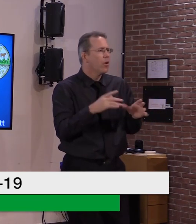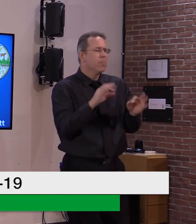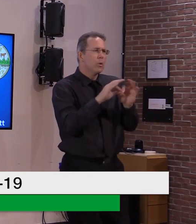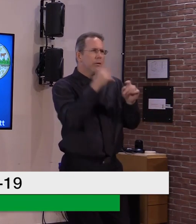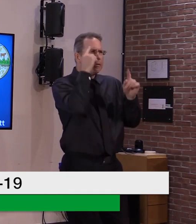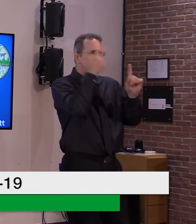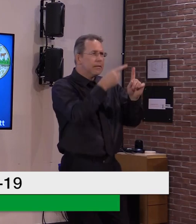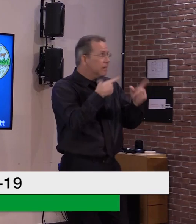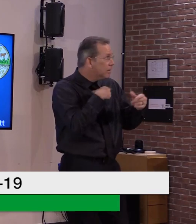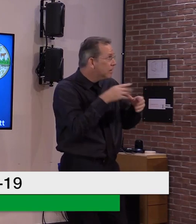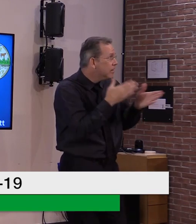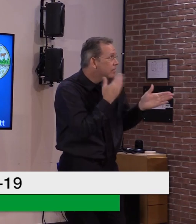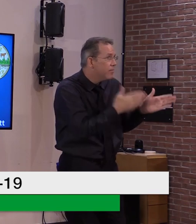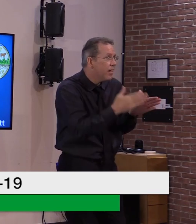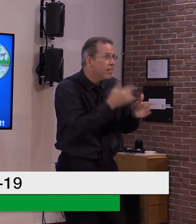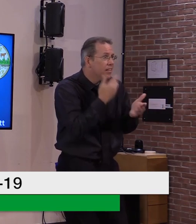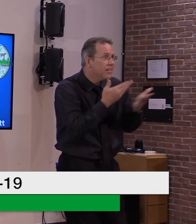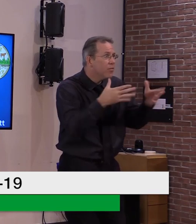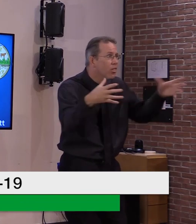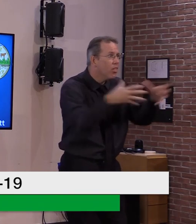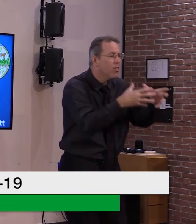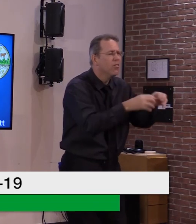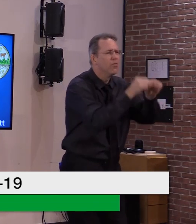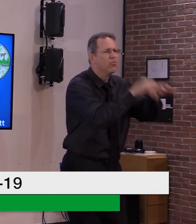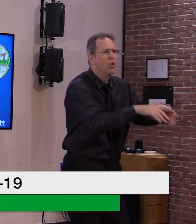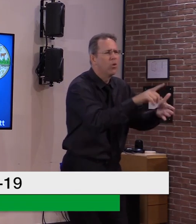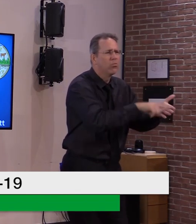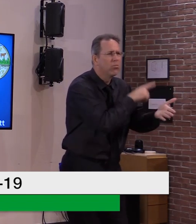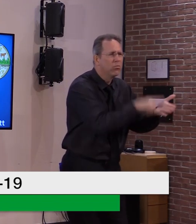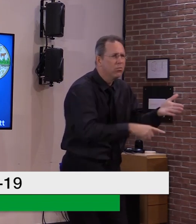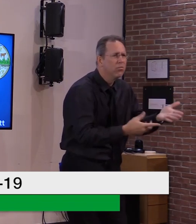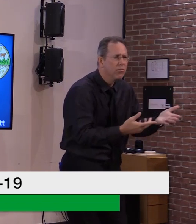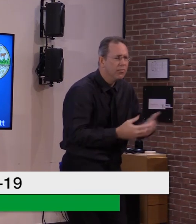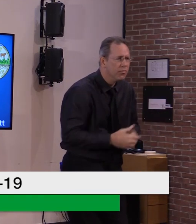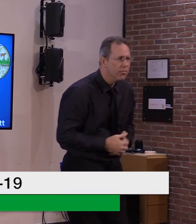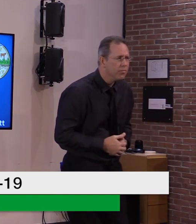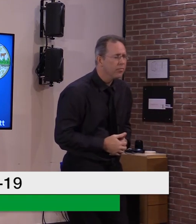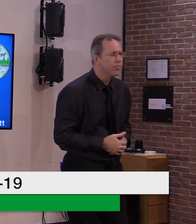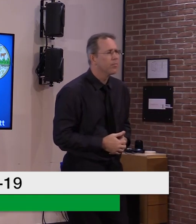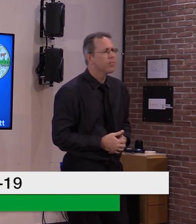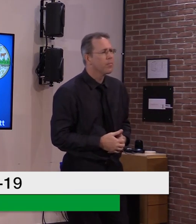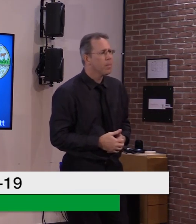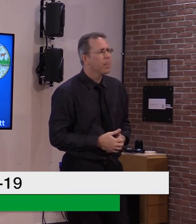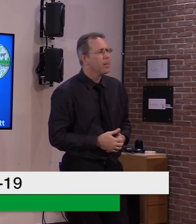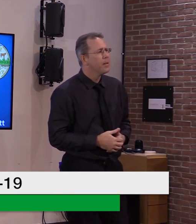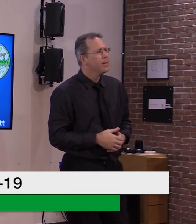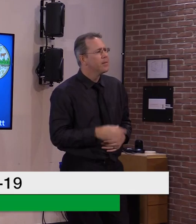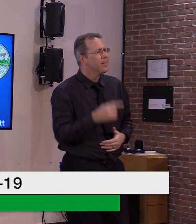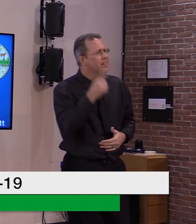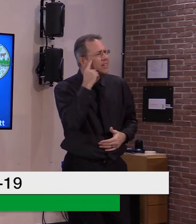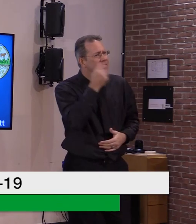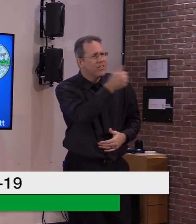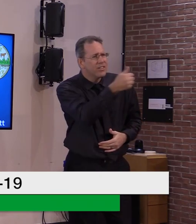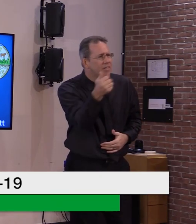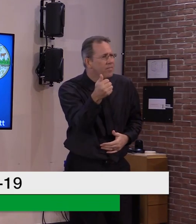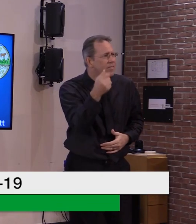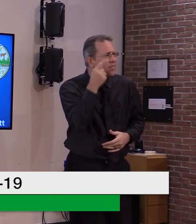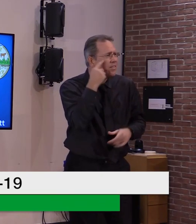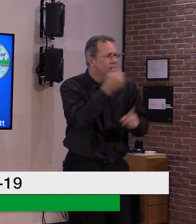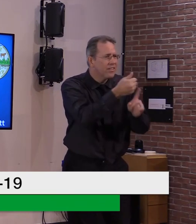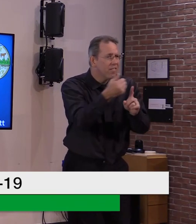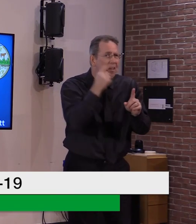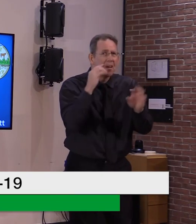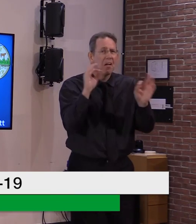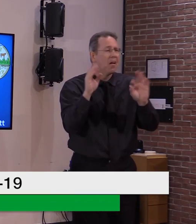really think about you know is it worth it to have a big household gathering when you may have to keep your kids